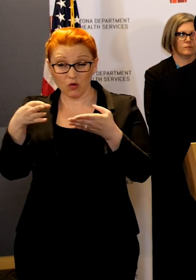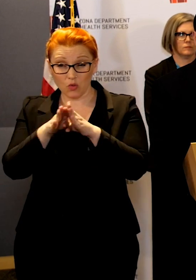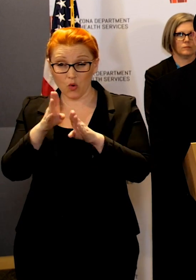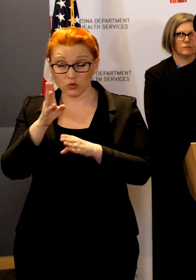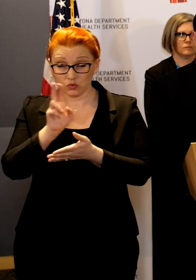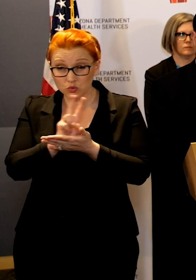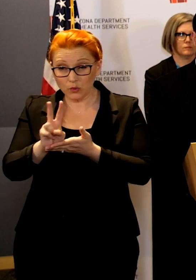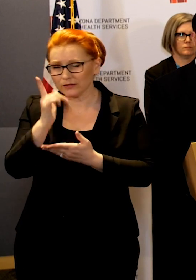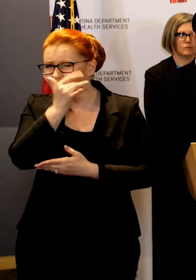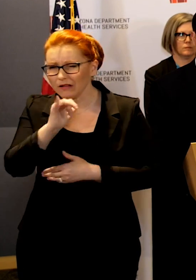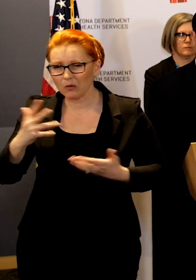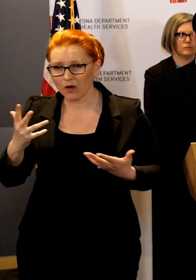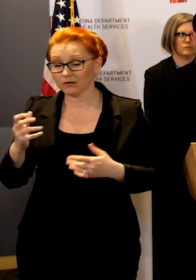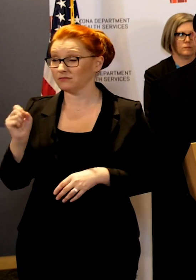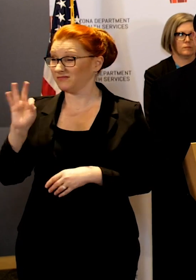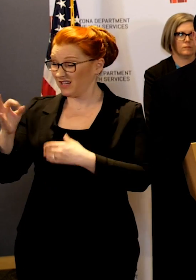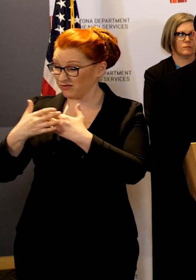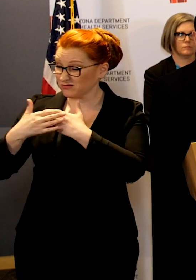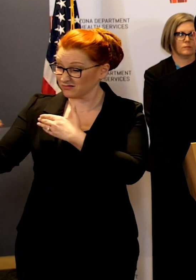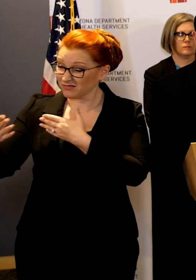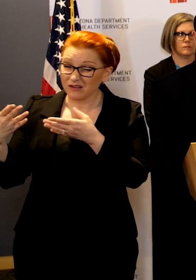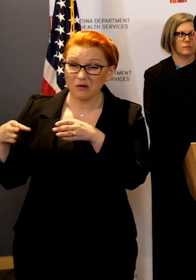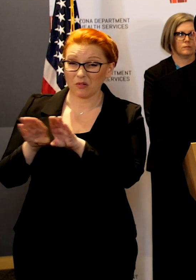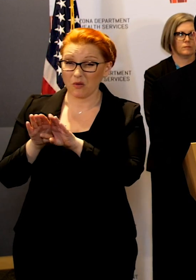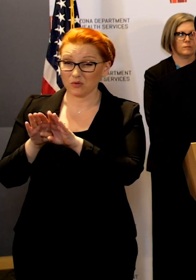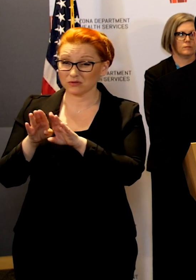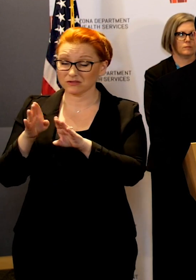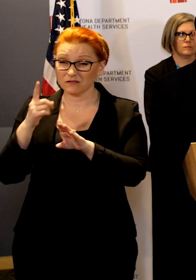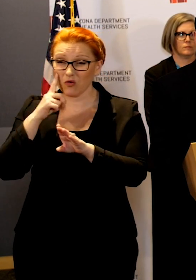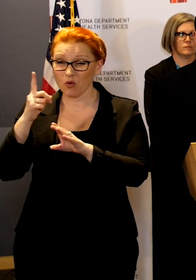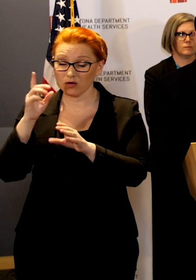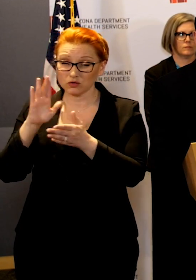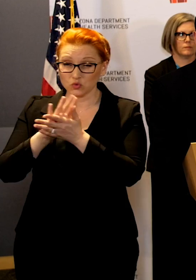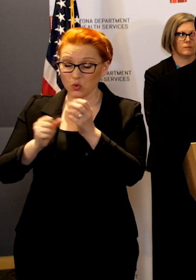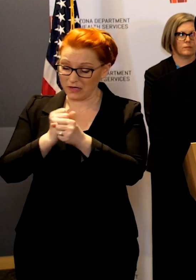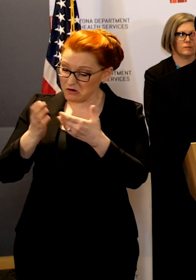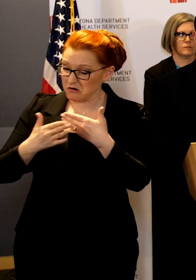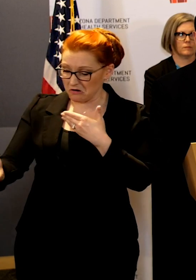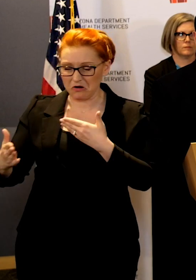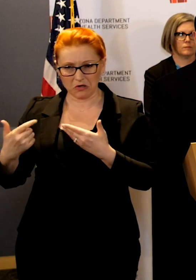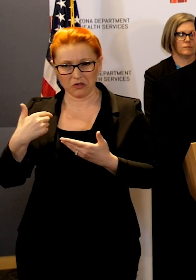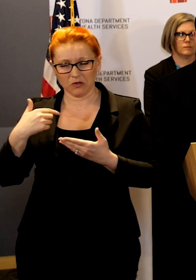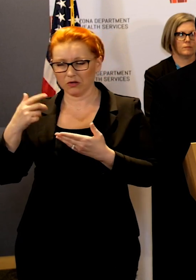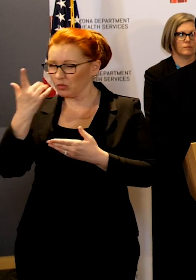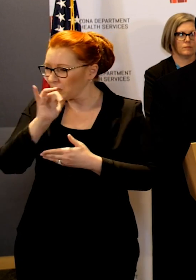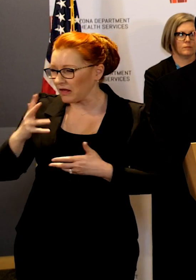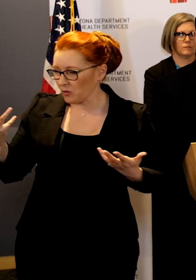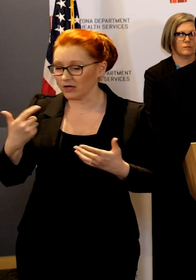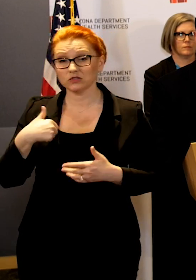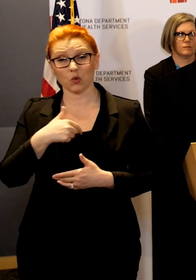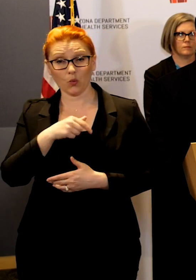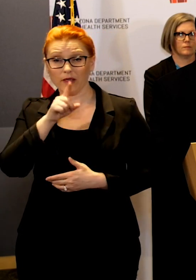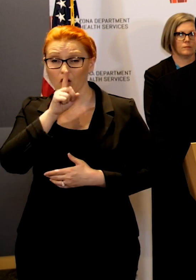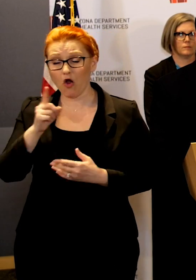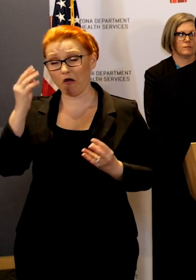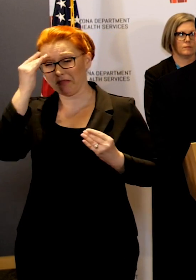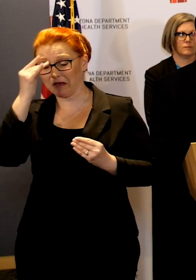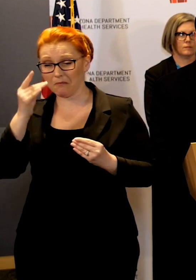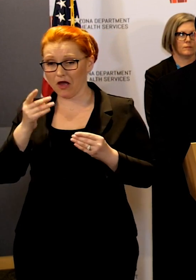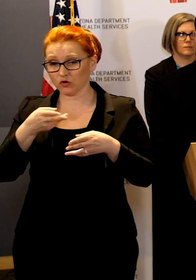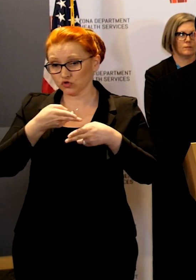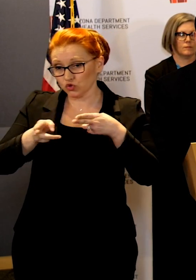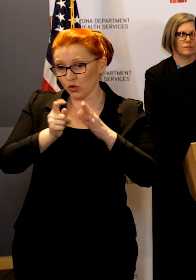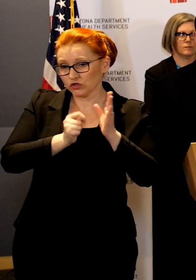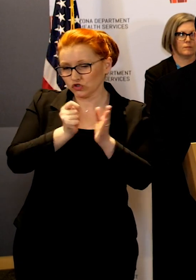we're closed for the rest of the school year? So we are thinking about it in the most immediate, short-term, and long-term way. No solutions